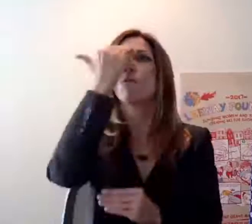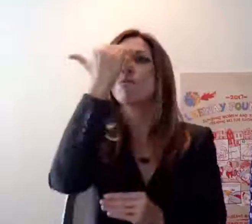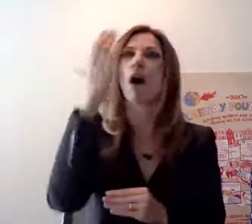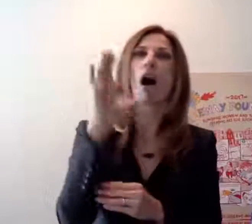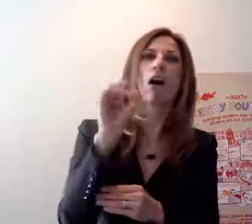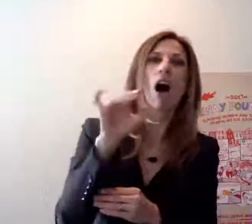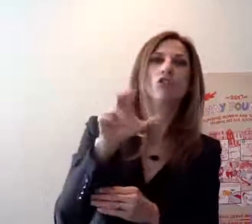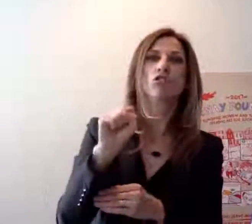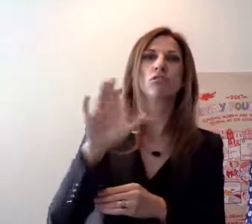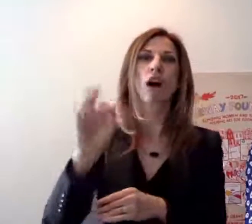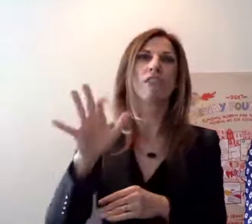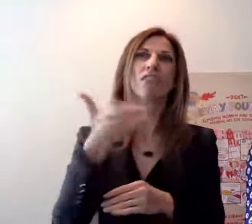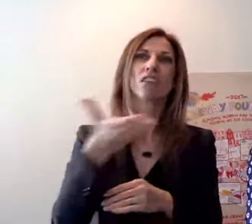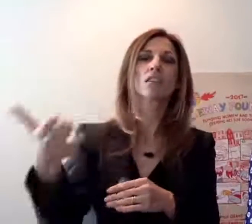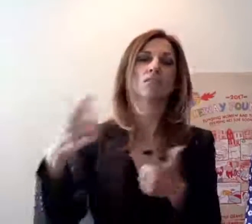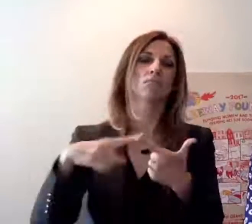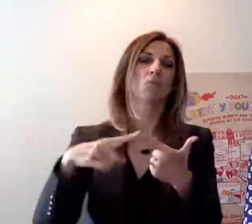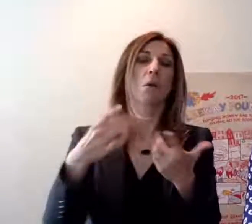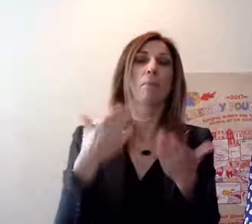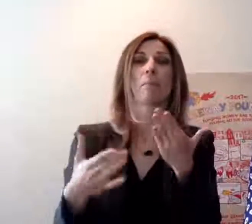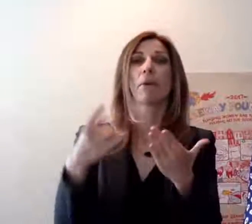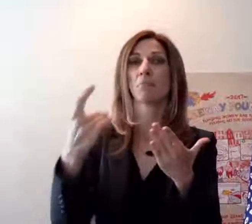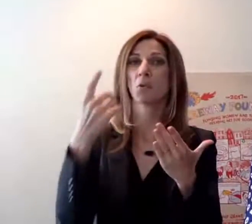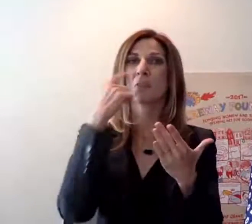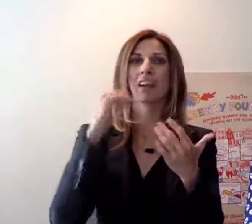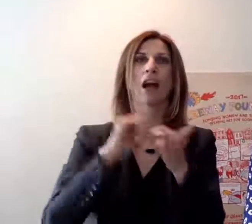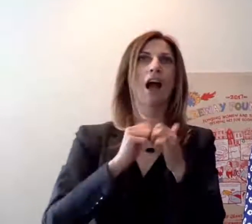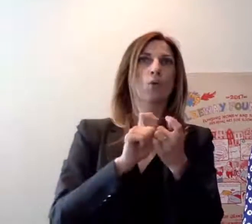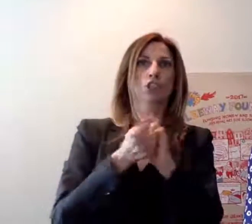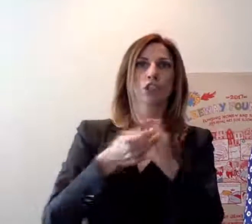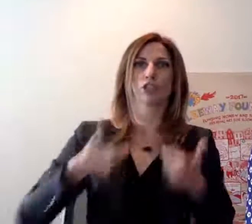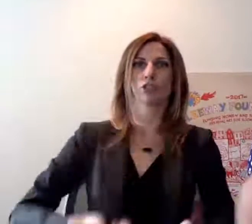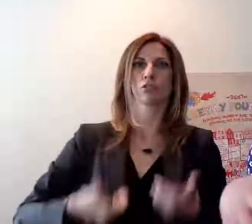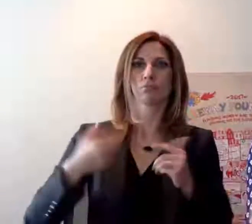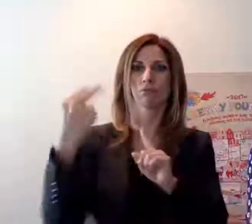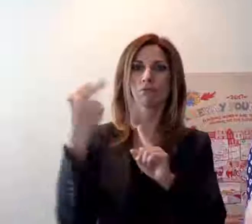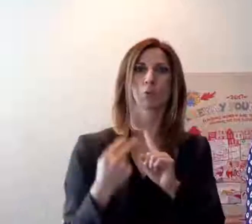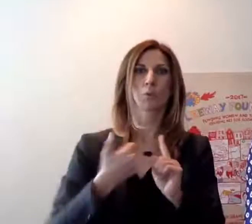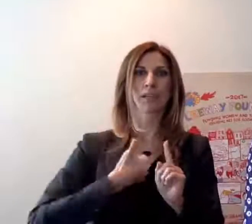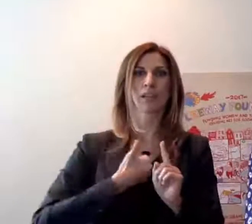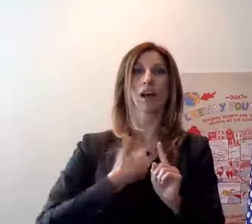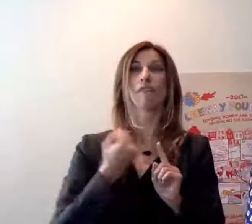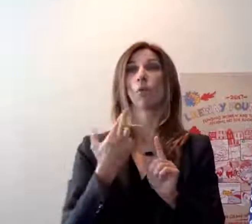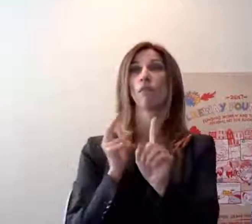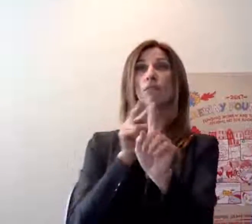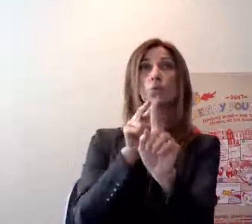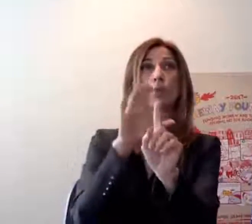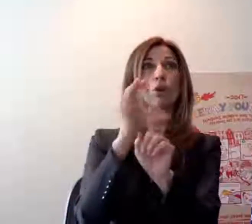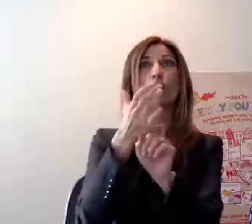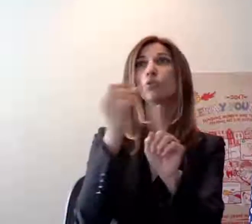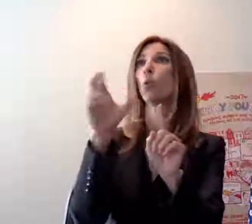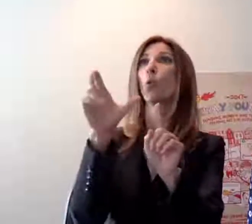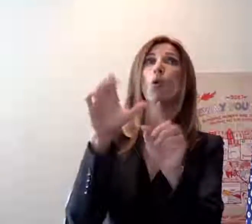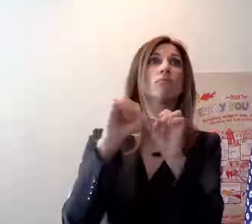Or you're working to alter how we think about ourselves or how we think about our society or culture at